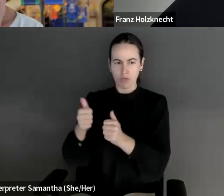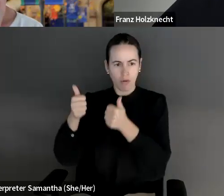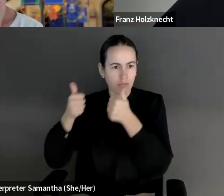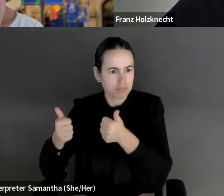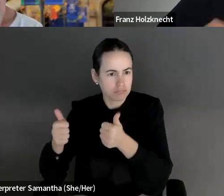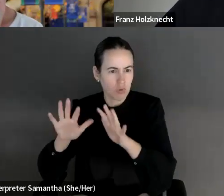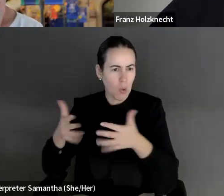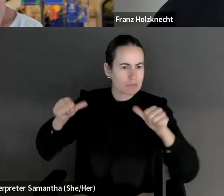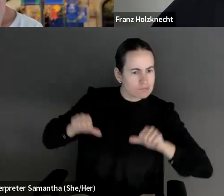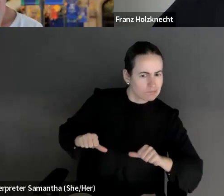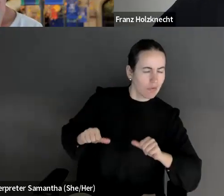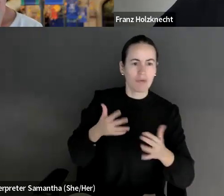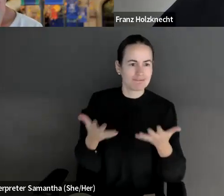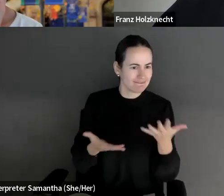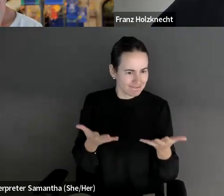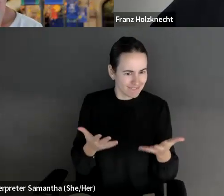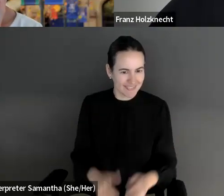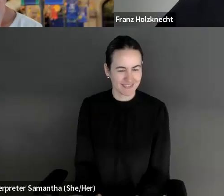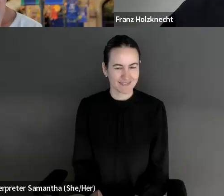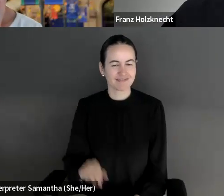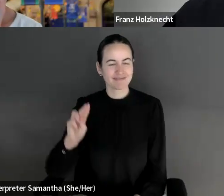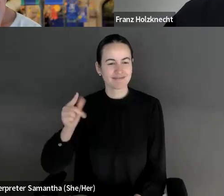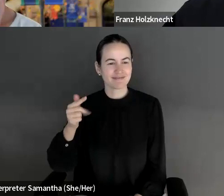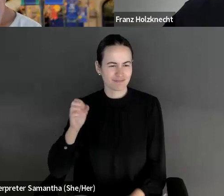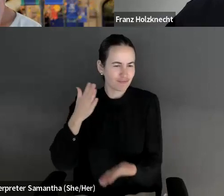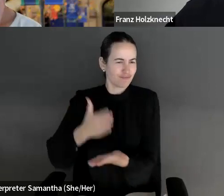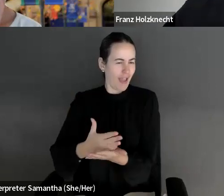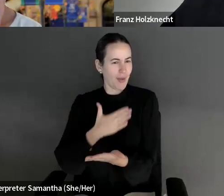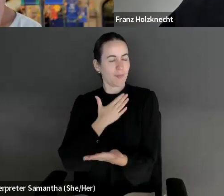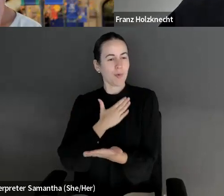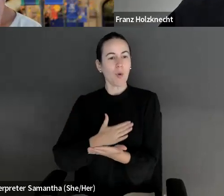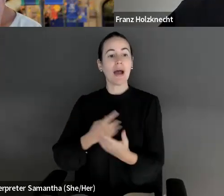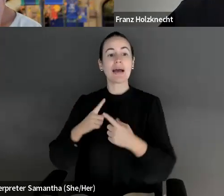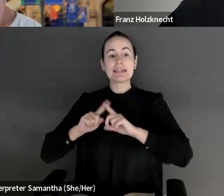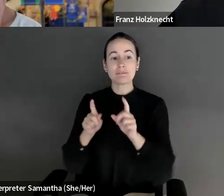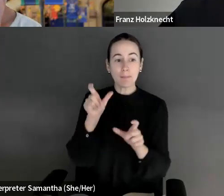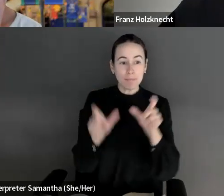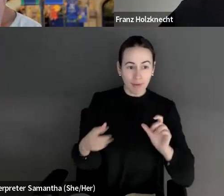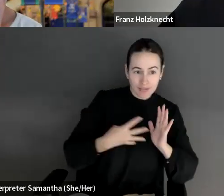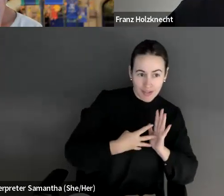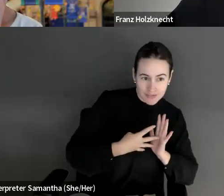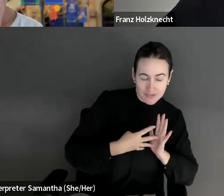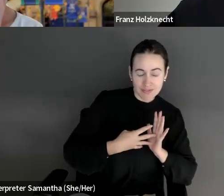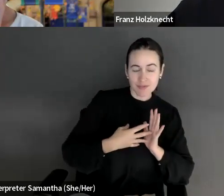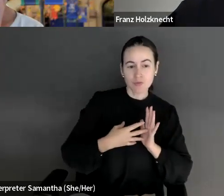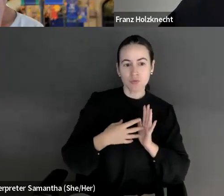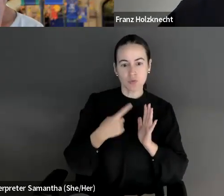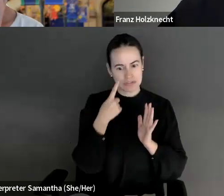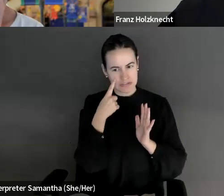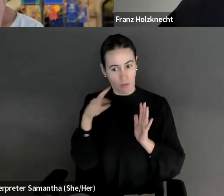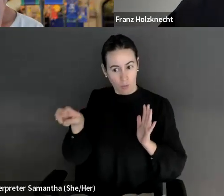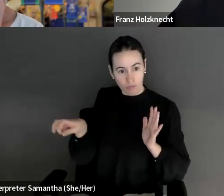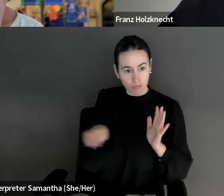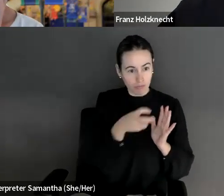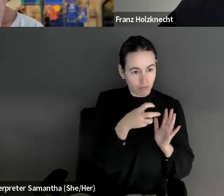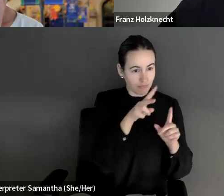and you would probably want to have some different test takers to see whether it's transferable as well. Yes. Yeah.